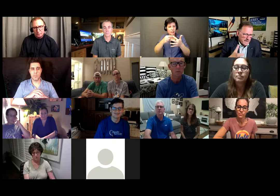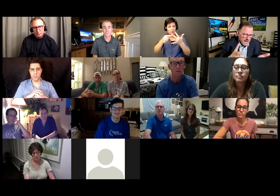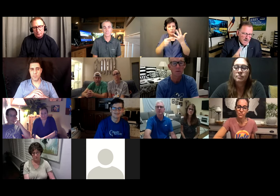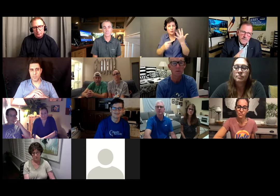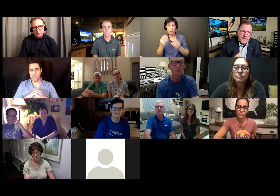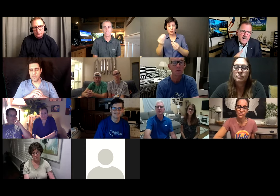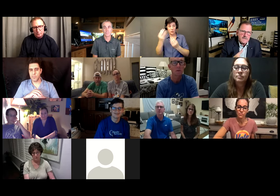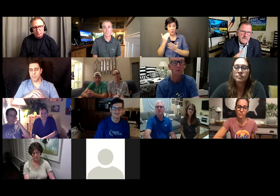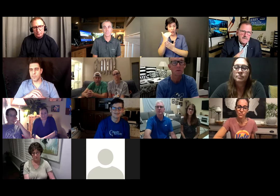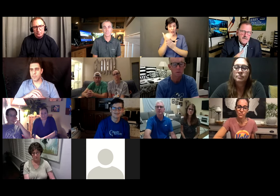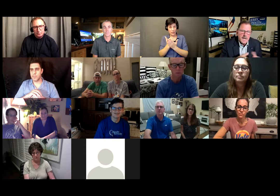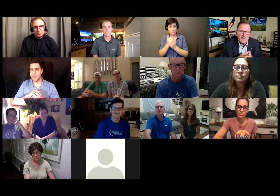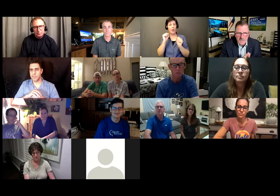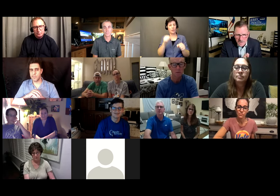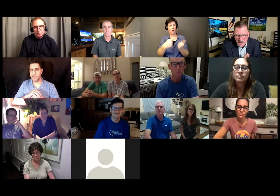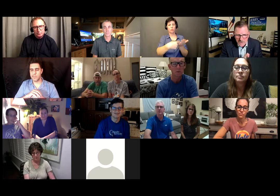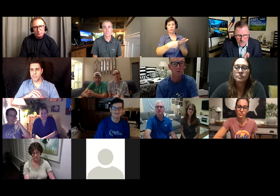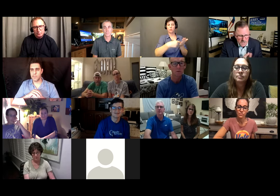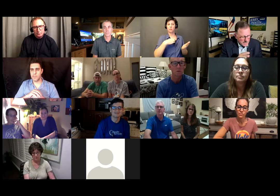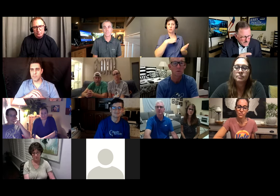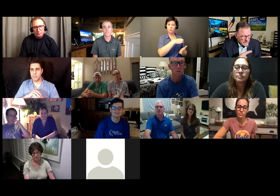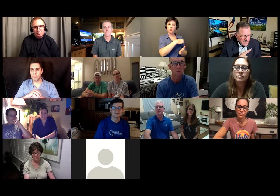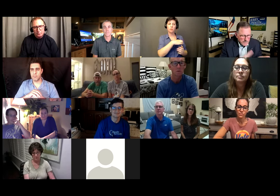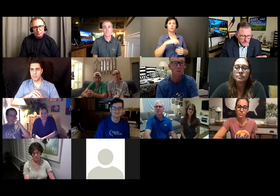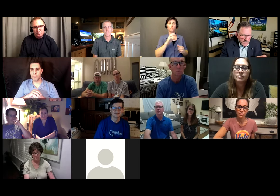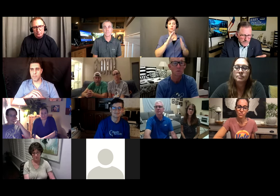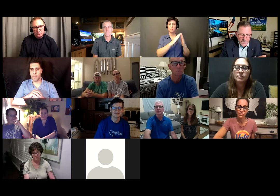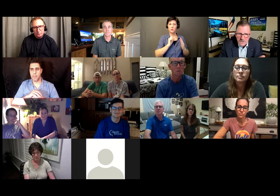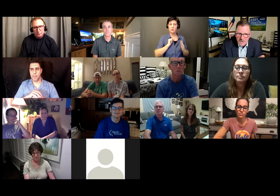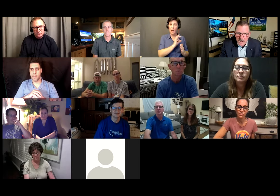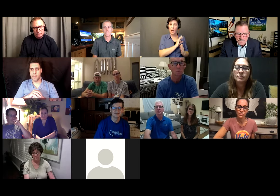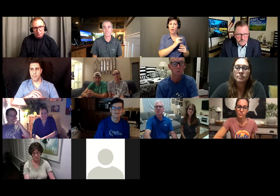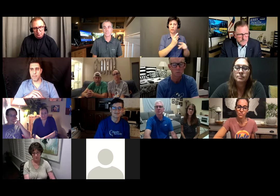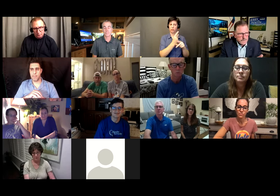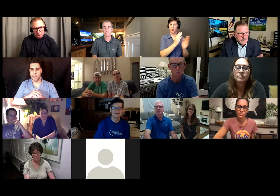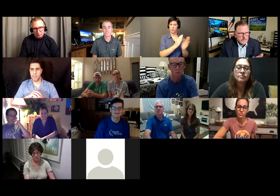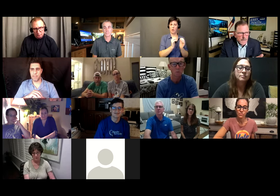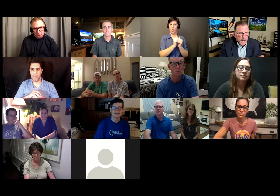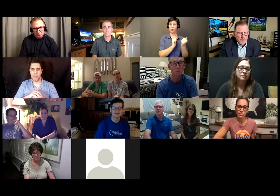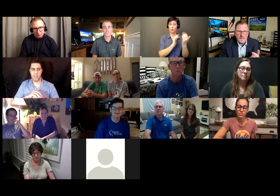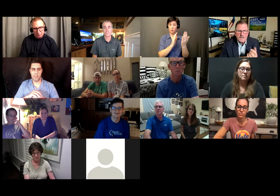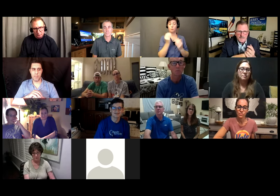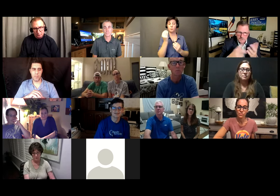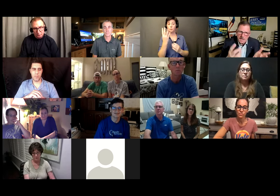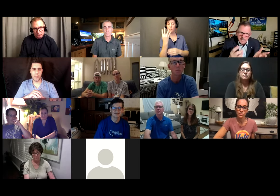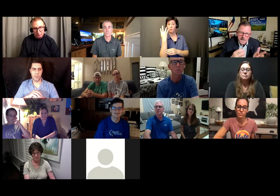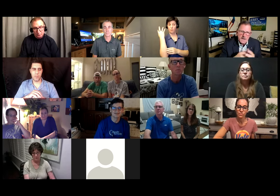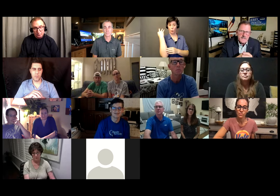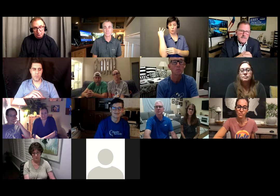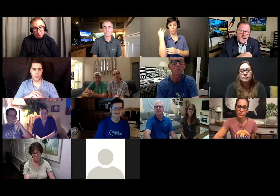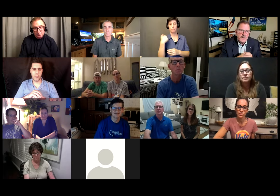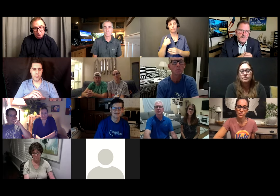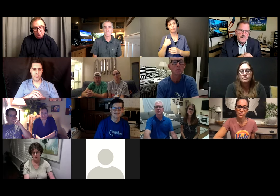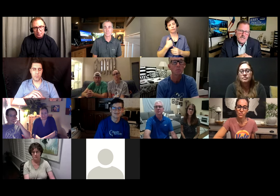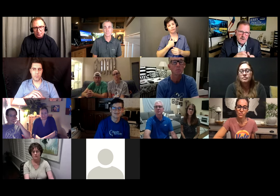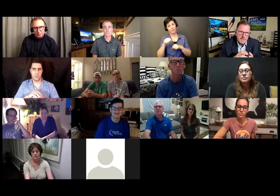say, how can we address this? And I will tell you how this works is 4 years ago, I do a lot of bike rides.